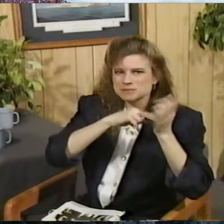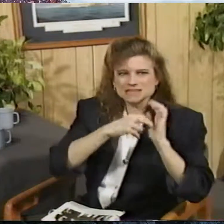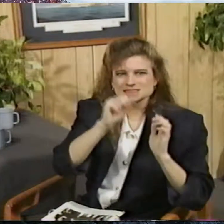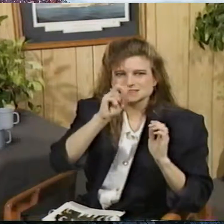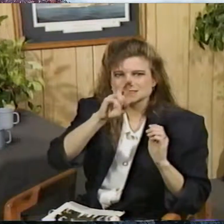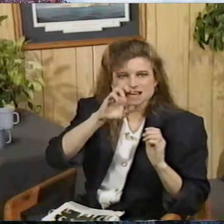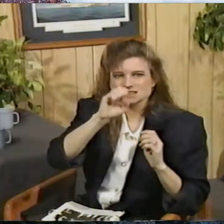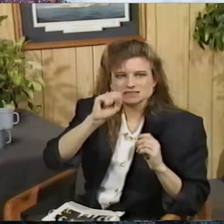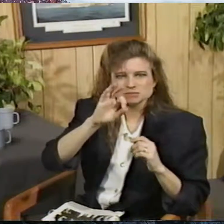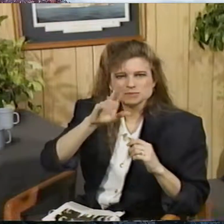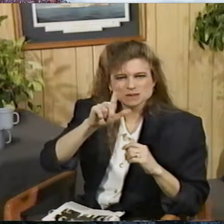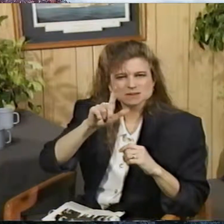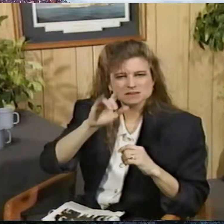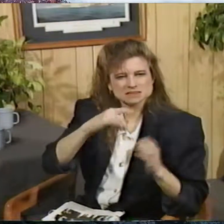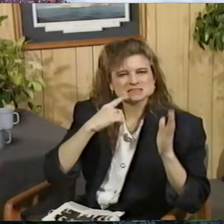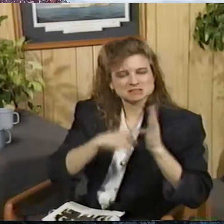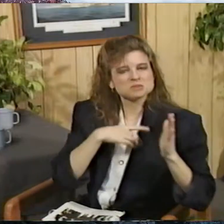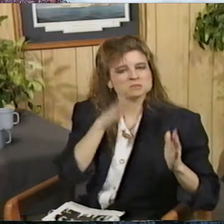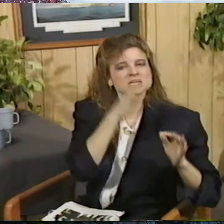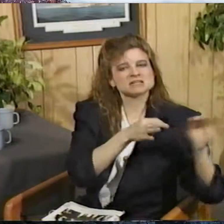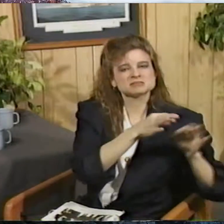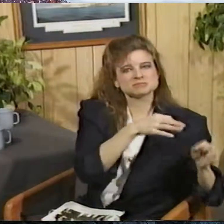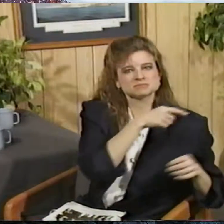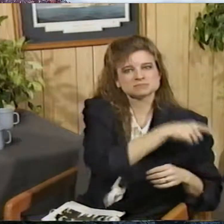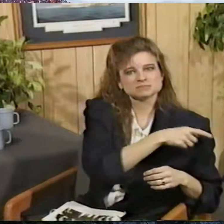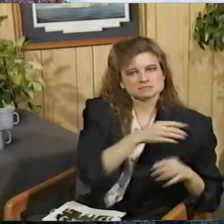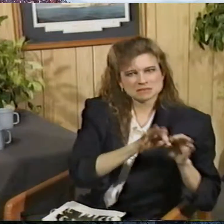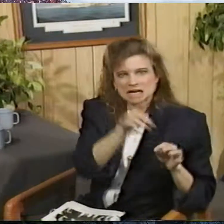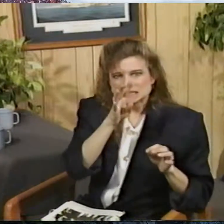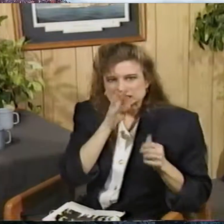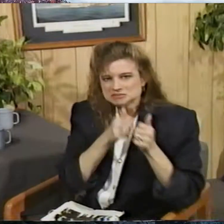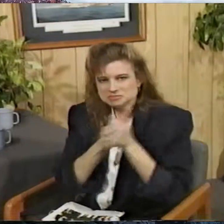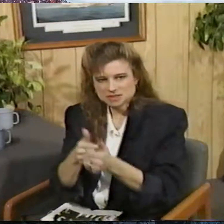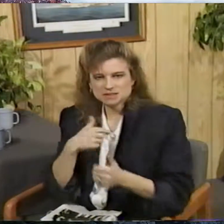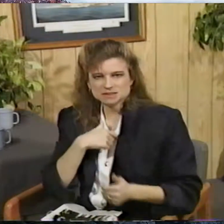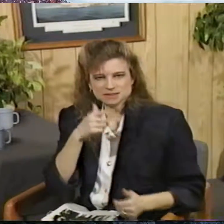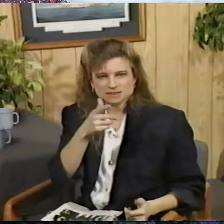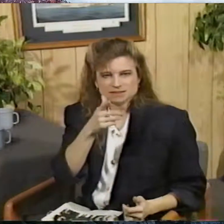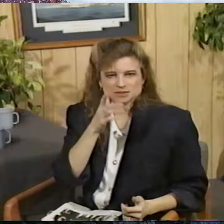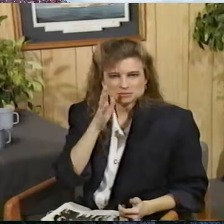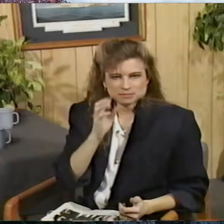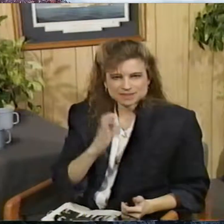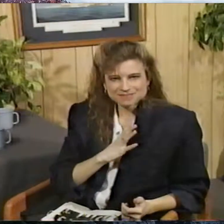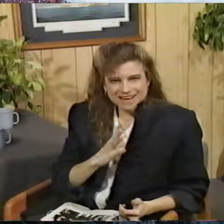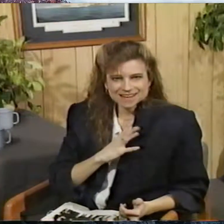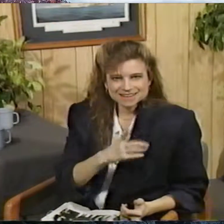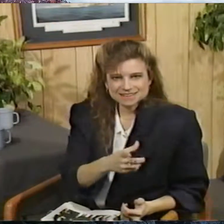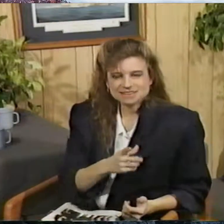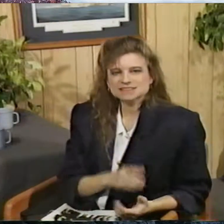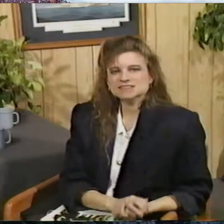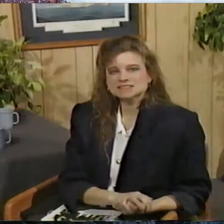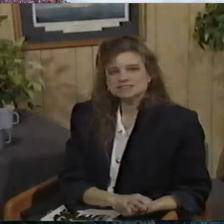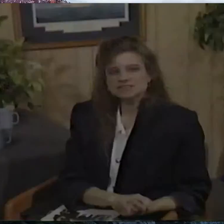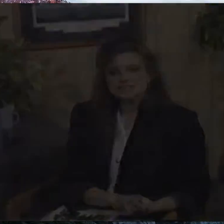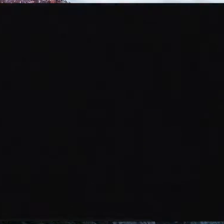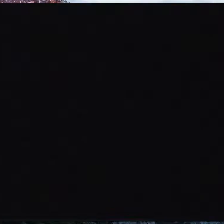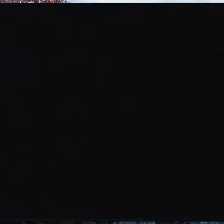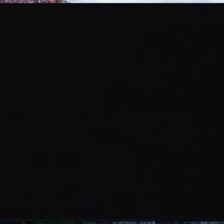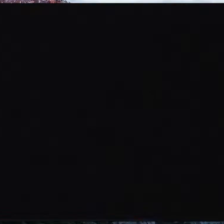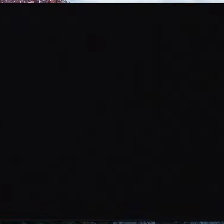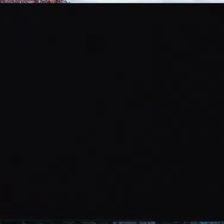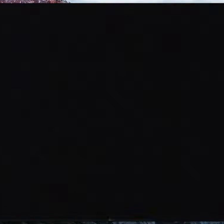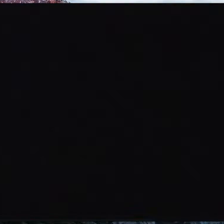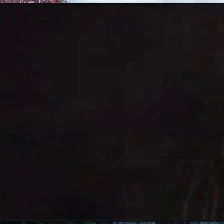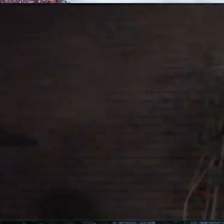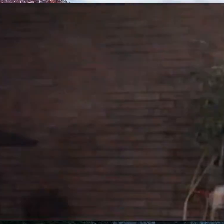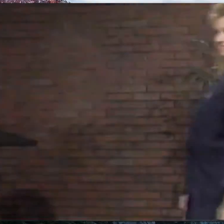my signs with your word choice. Specific jargon will be used today. So please follow